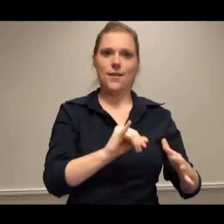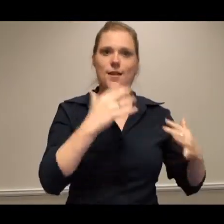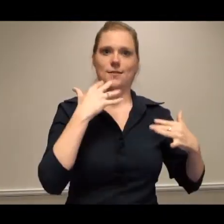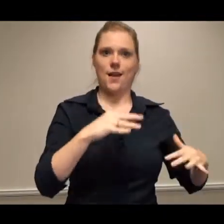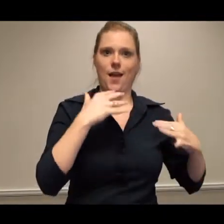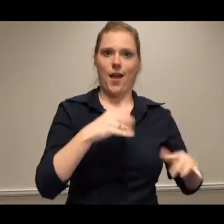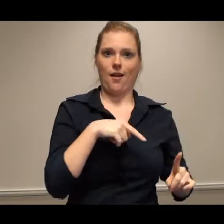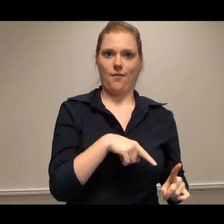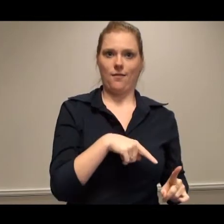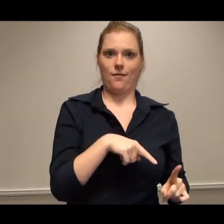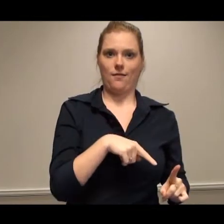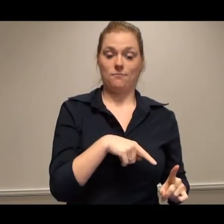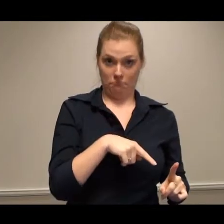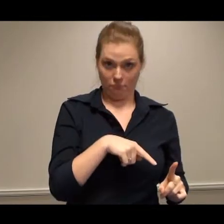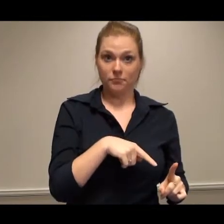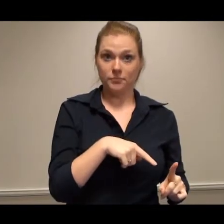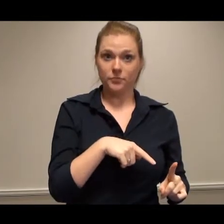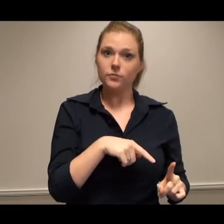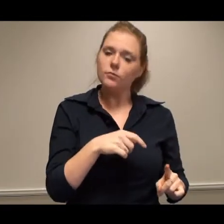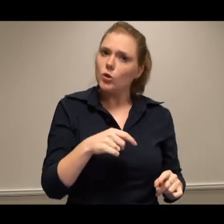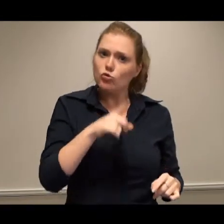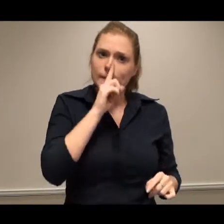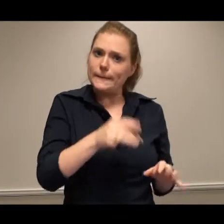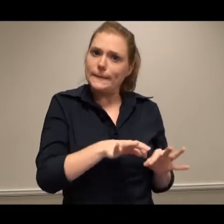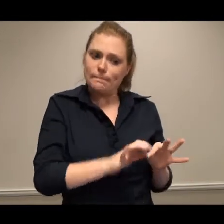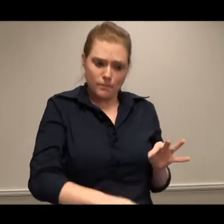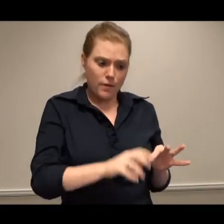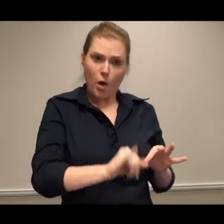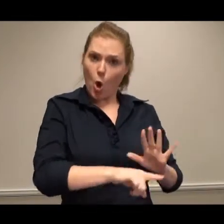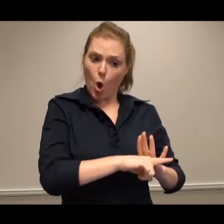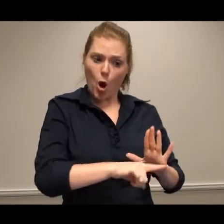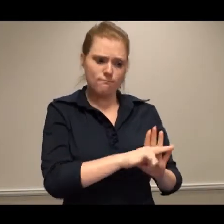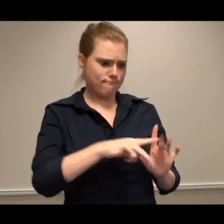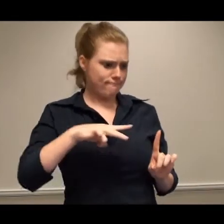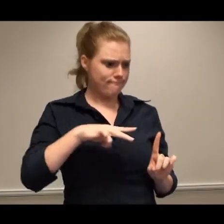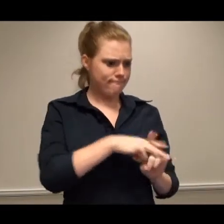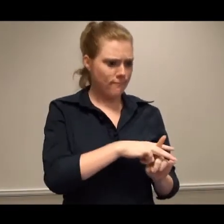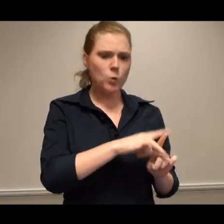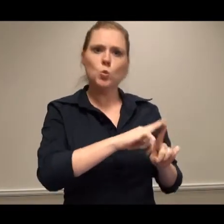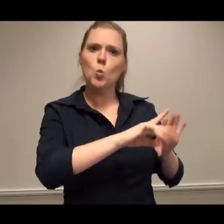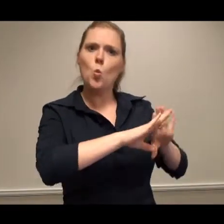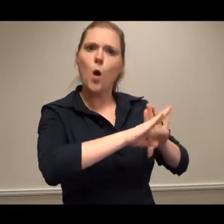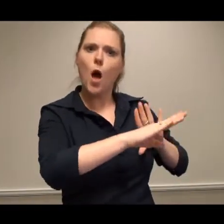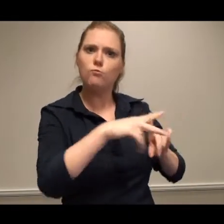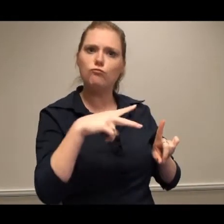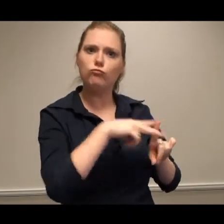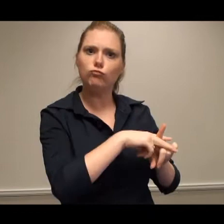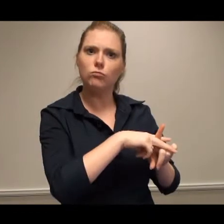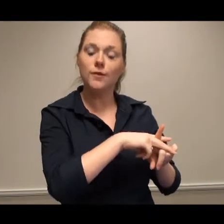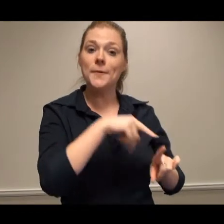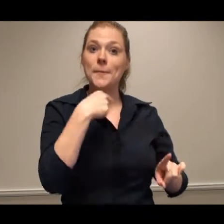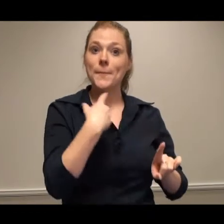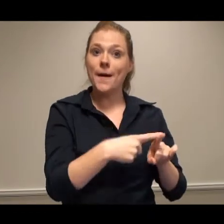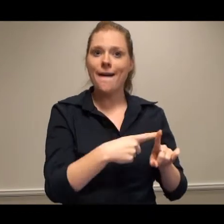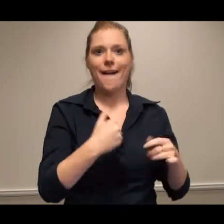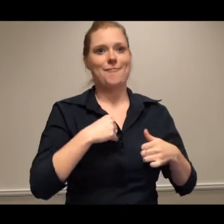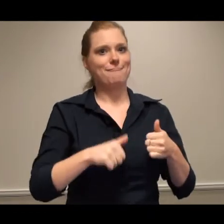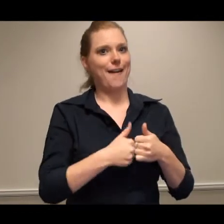but also has a battery backup that will last 7 days in the